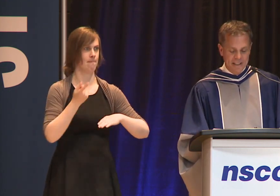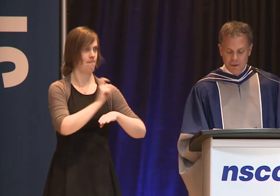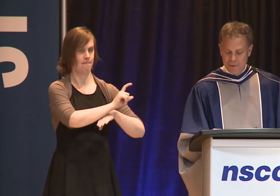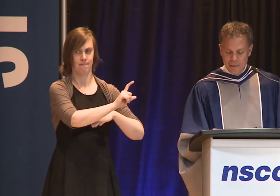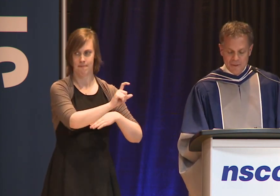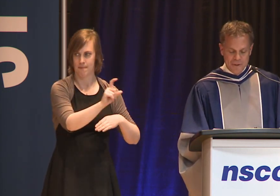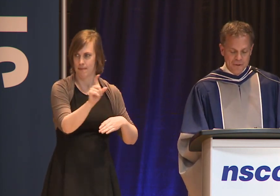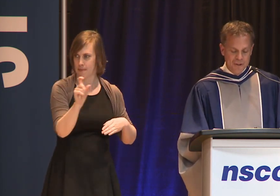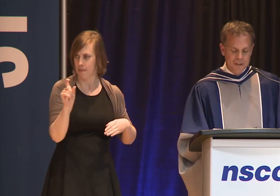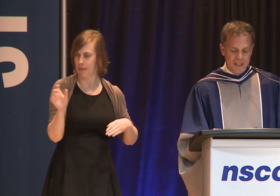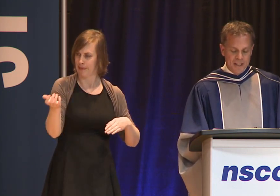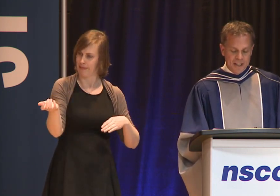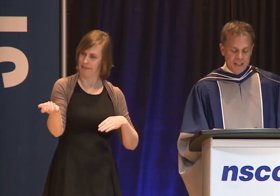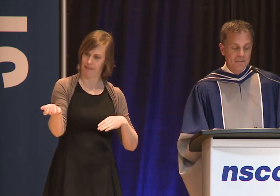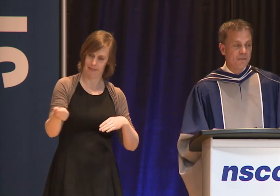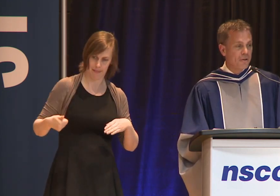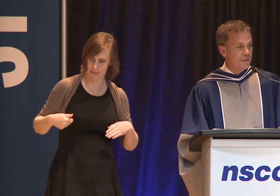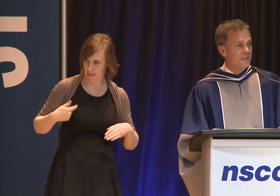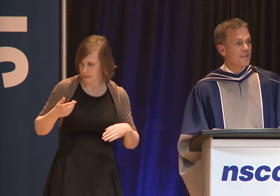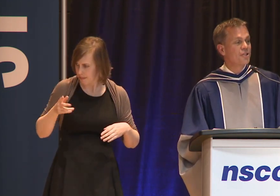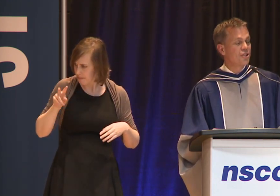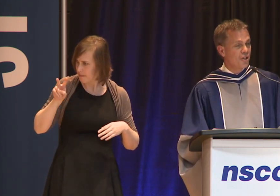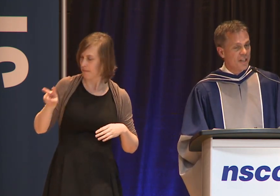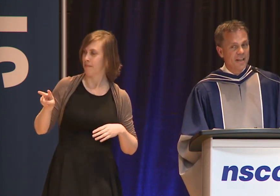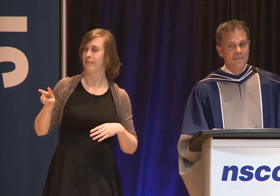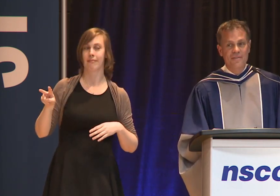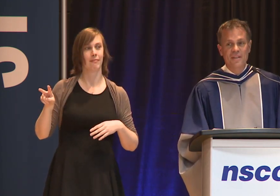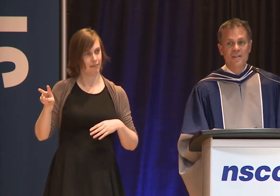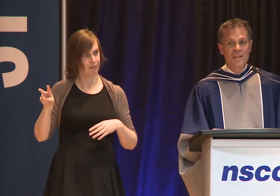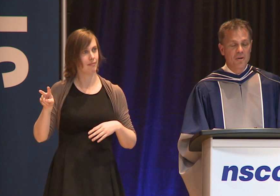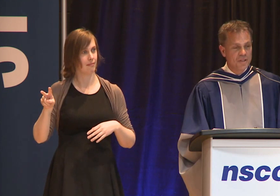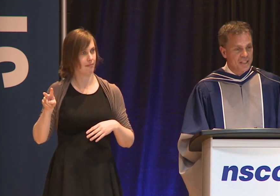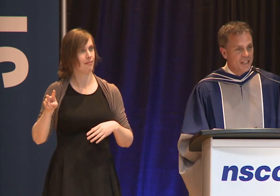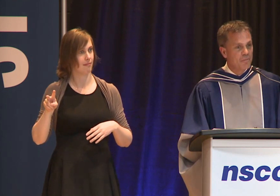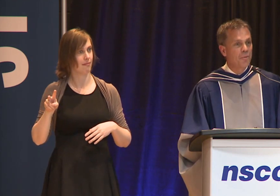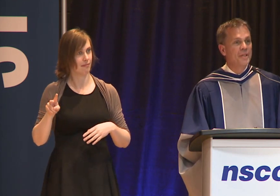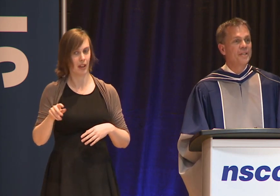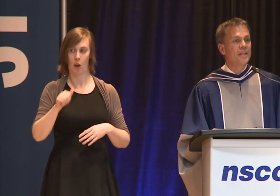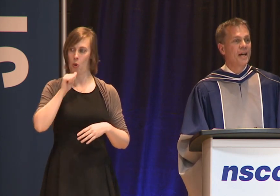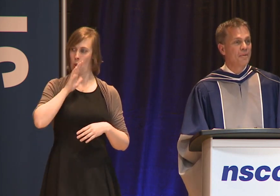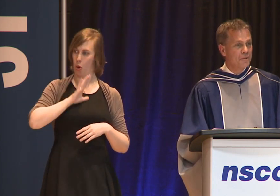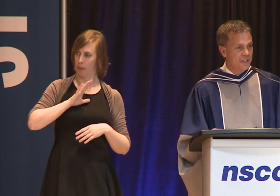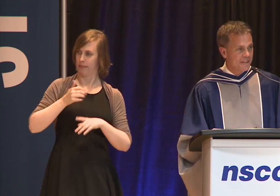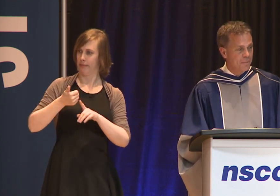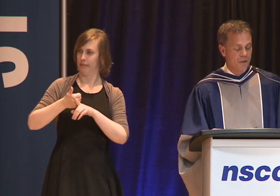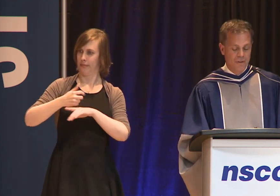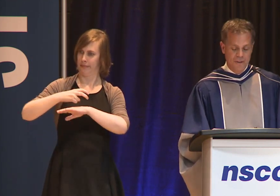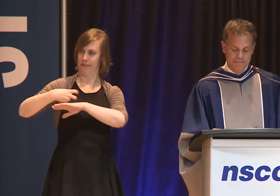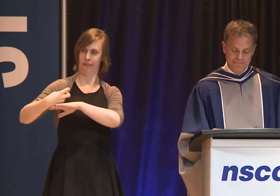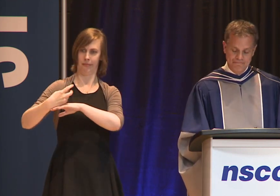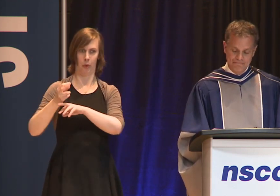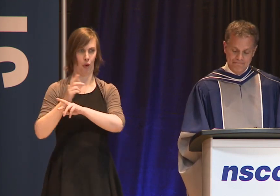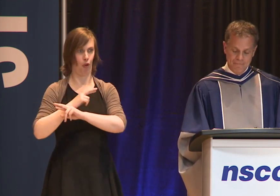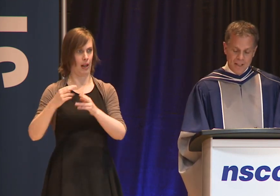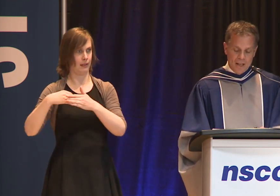back seat, I opened up the door, and folks, sure enough, there was a young woman about to give